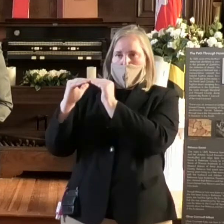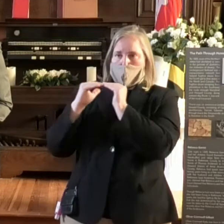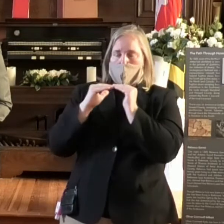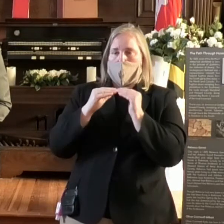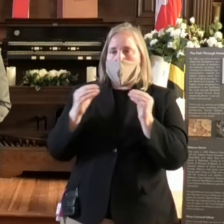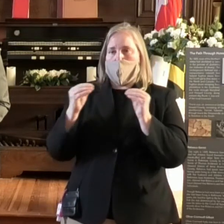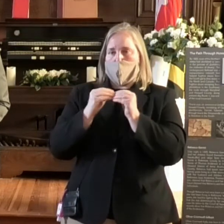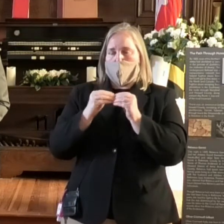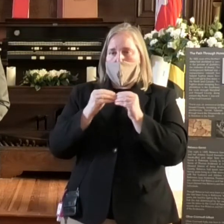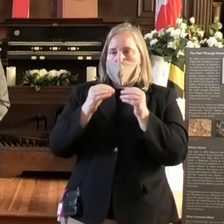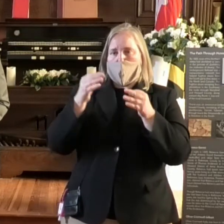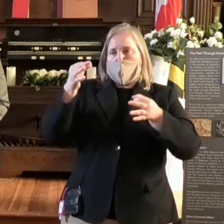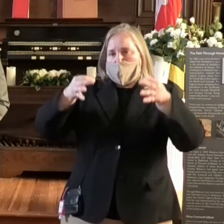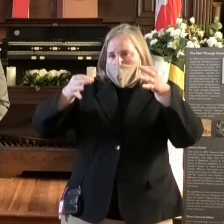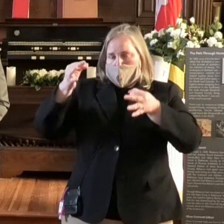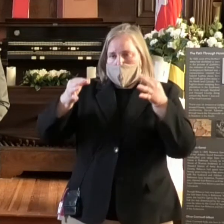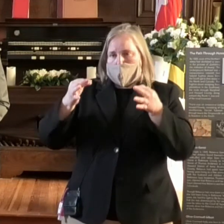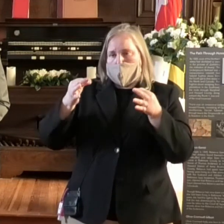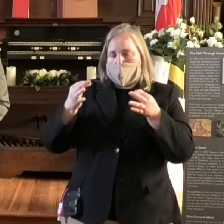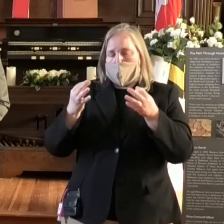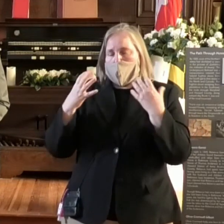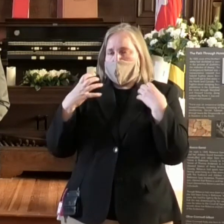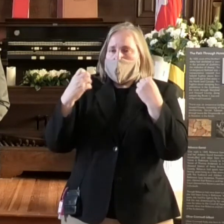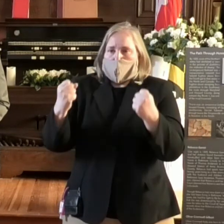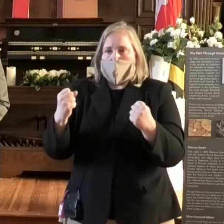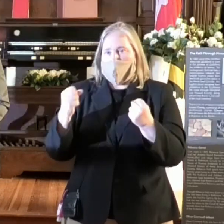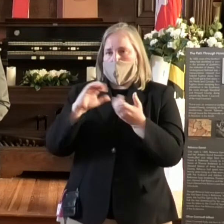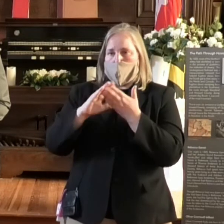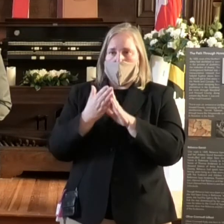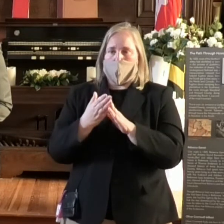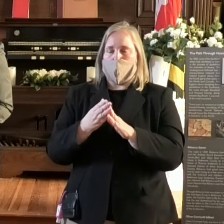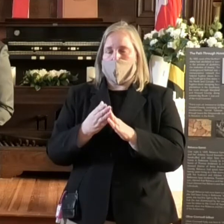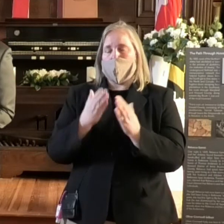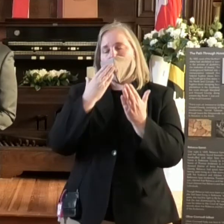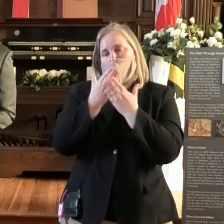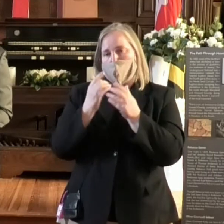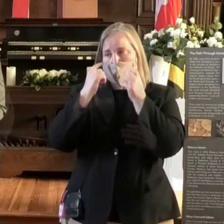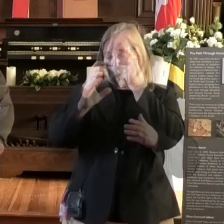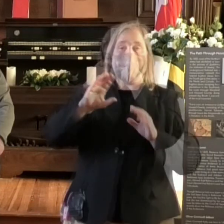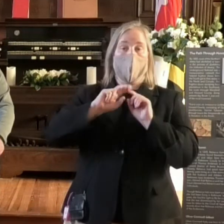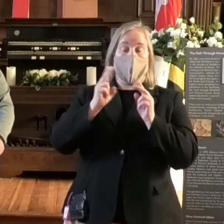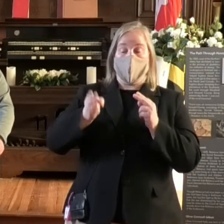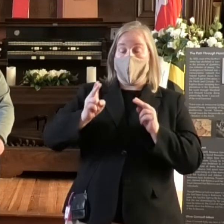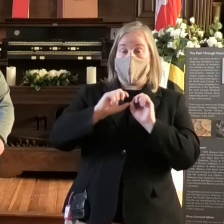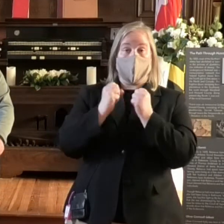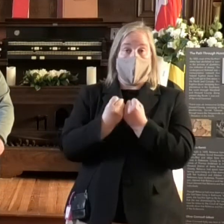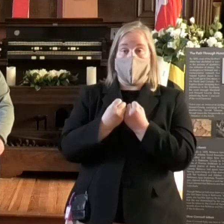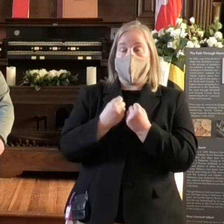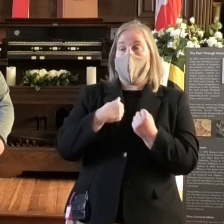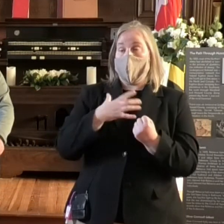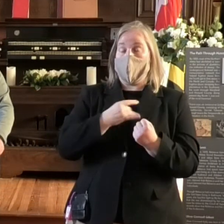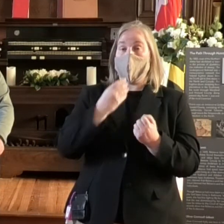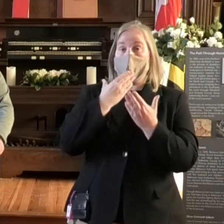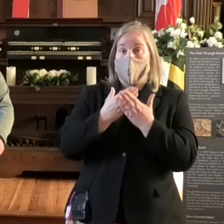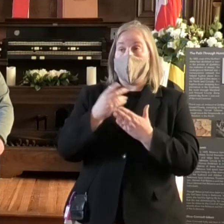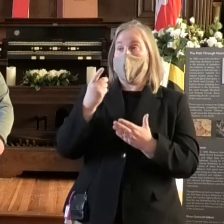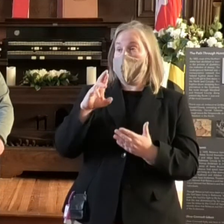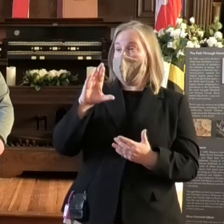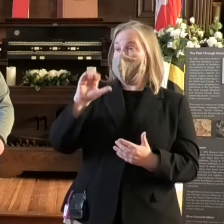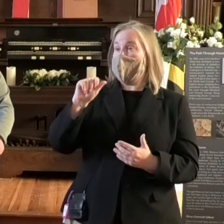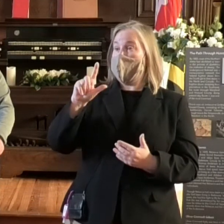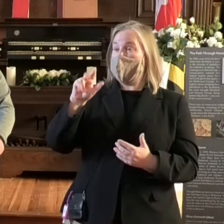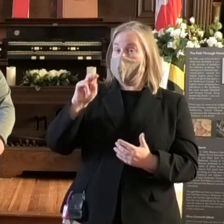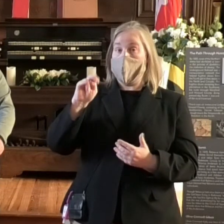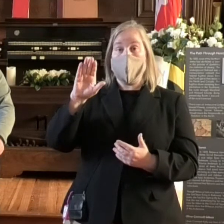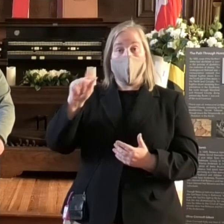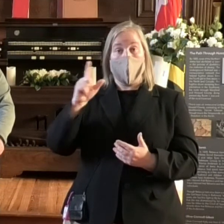more just, restorative community. Thank you. I would like to thank Dr. Calvin Ball for asking me